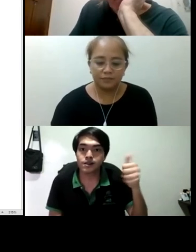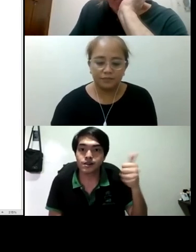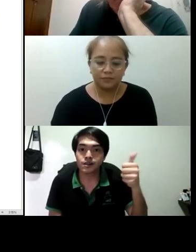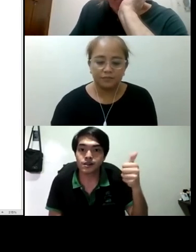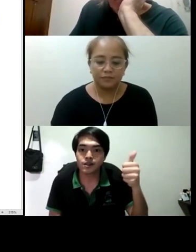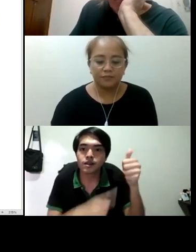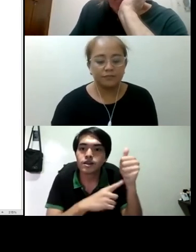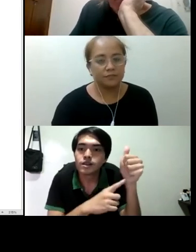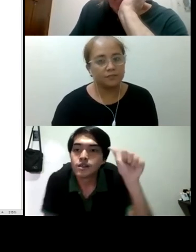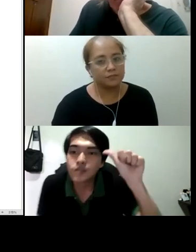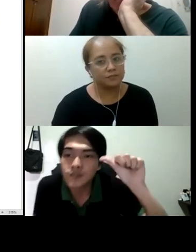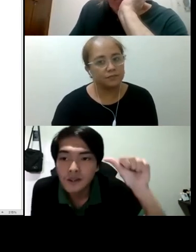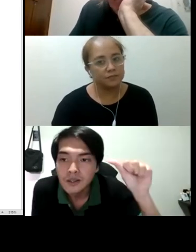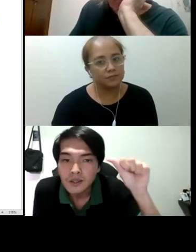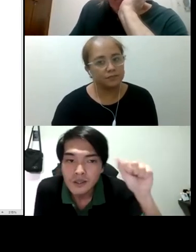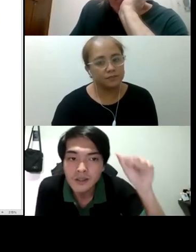have 10